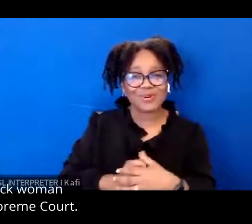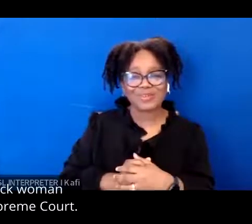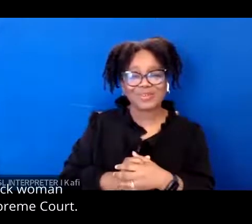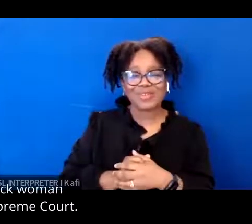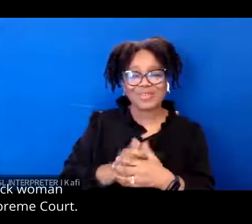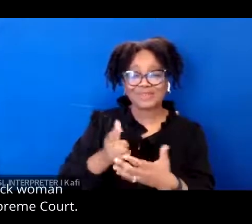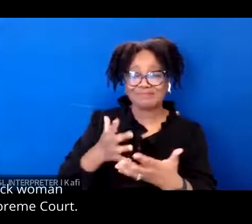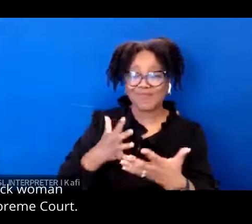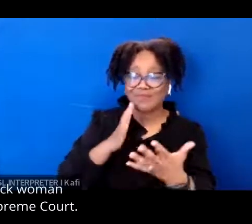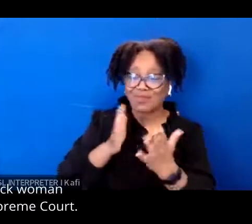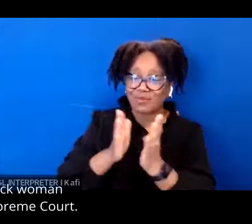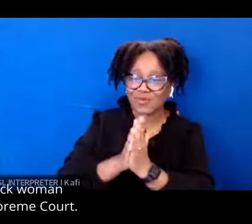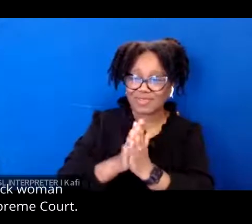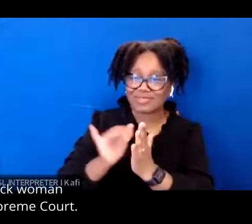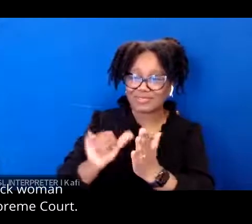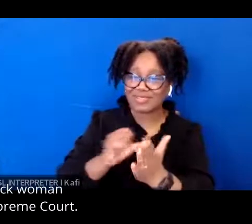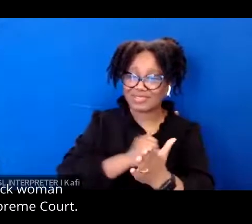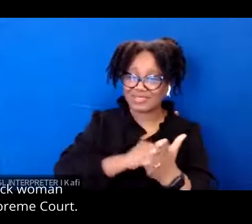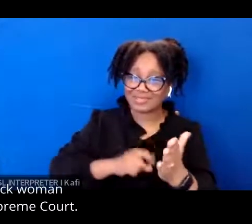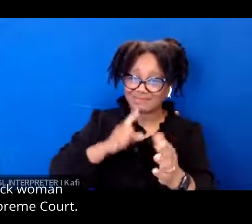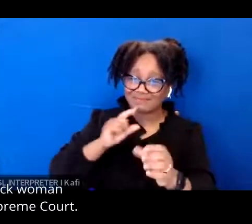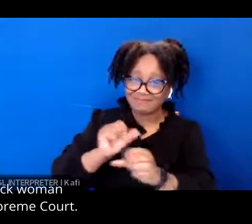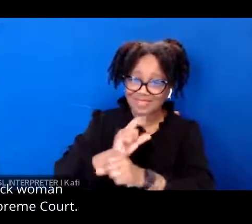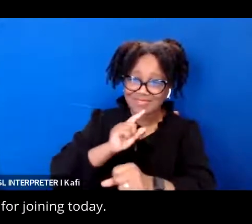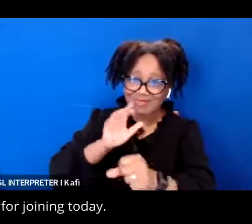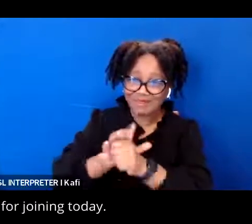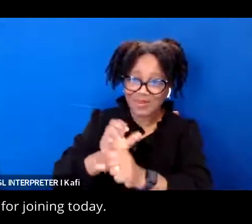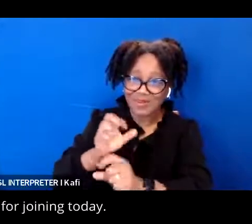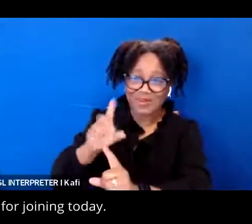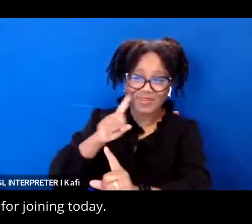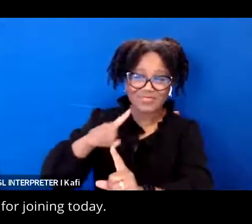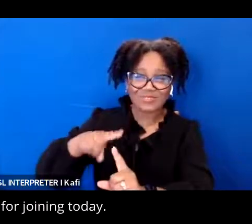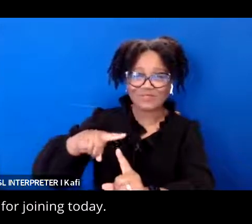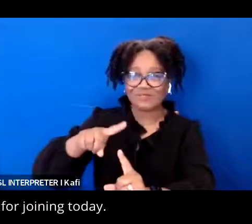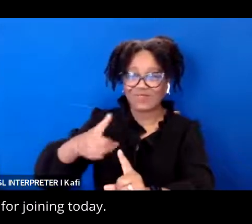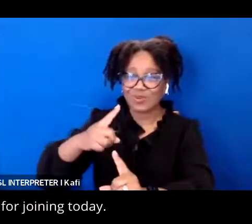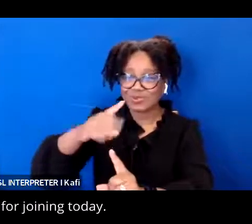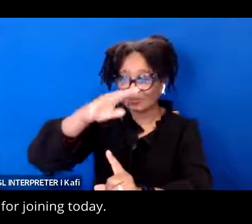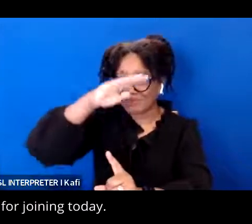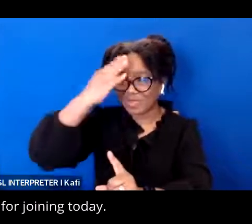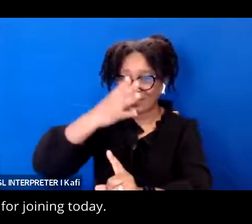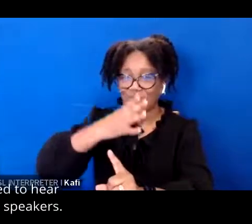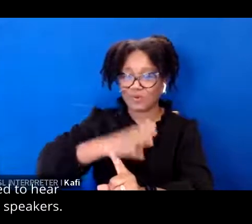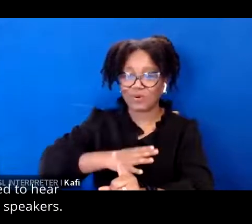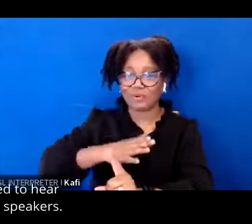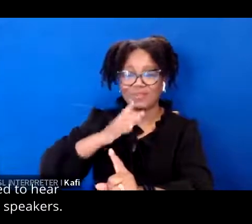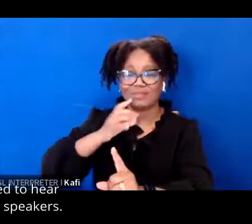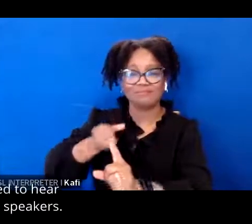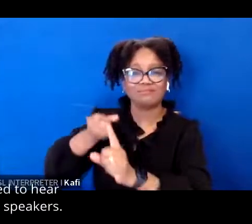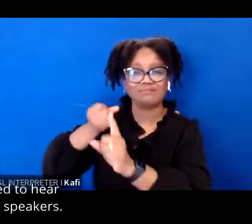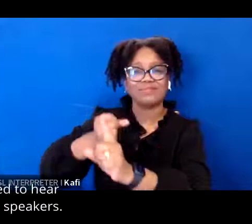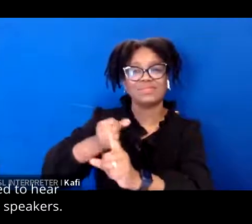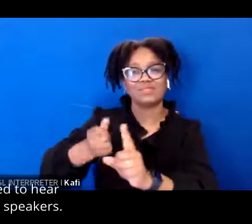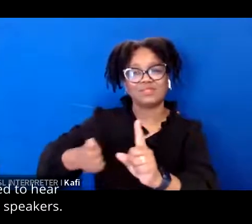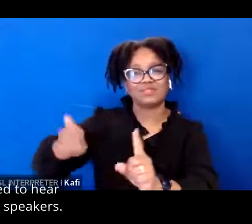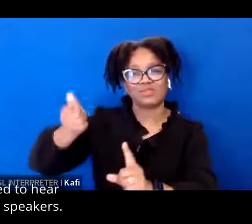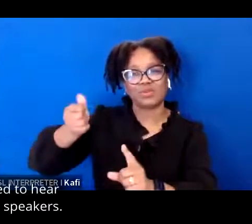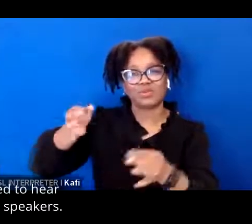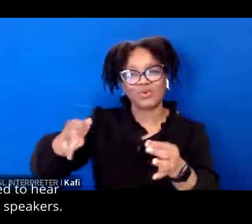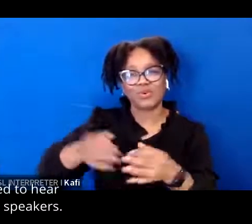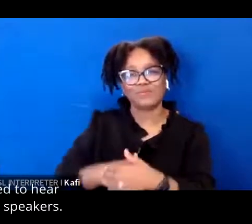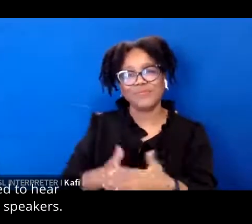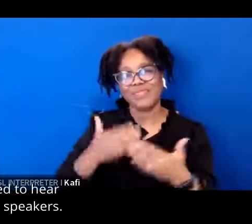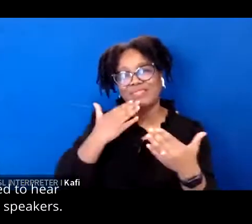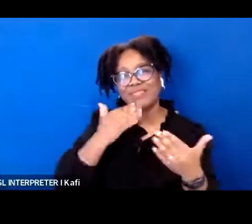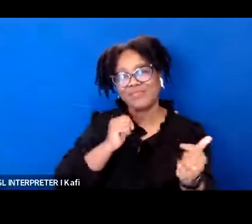her as the first black woman justice at the supreme court thanks to everybody for joining today and i'm excited to hear the